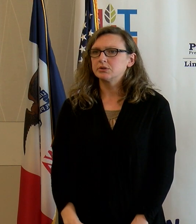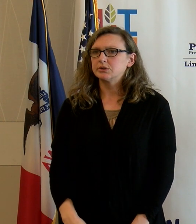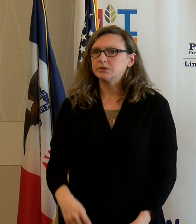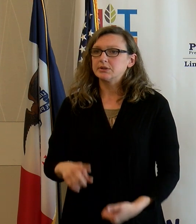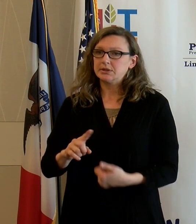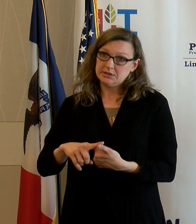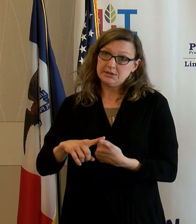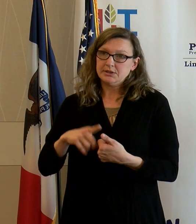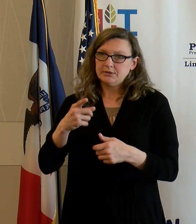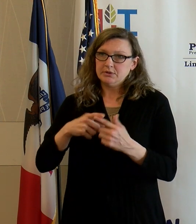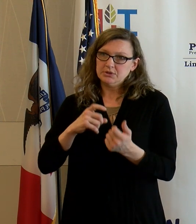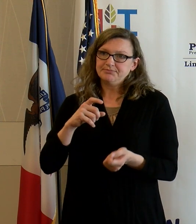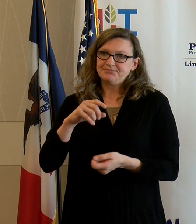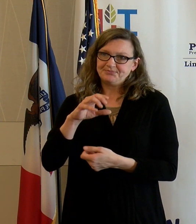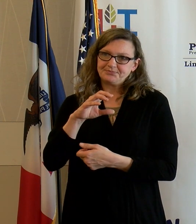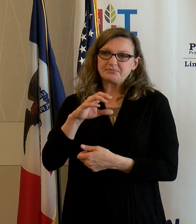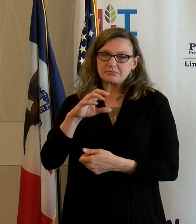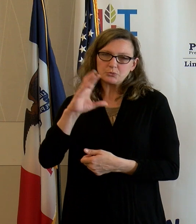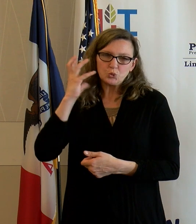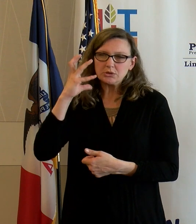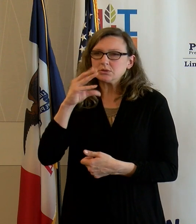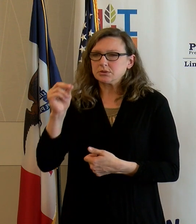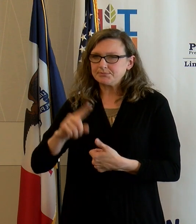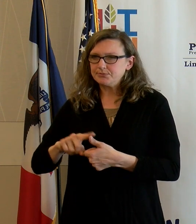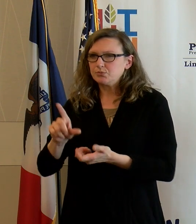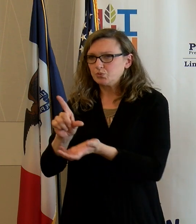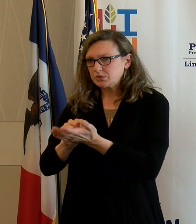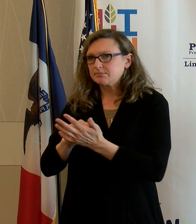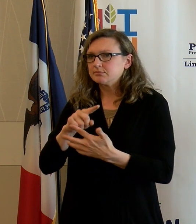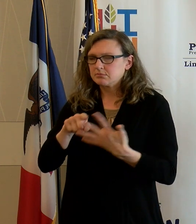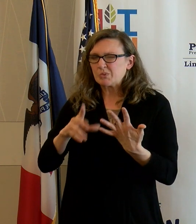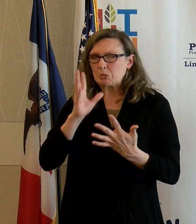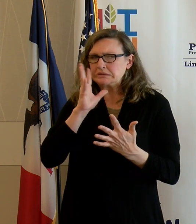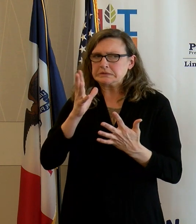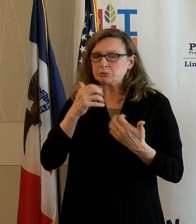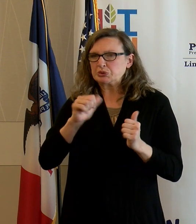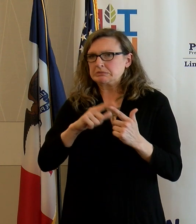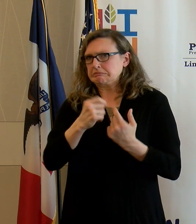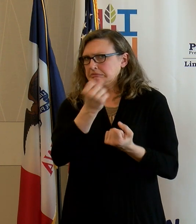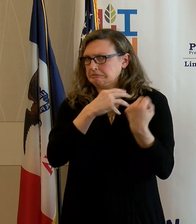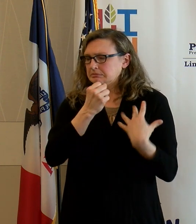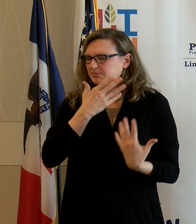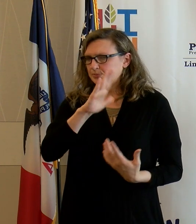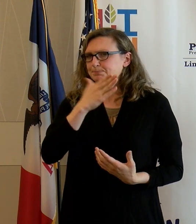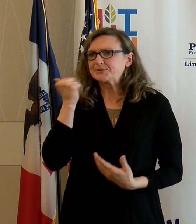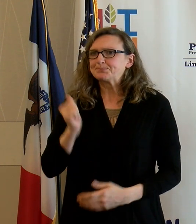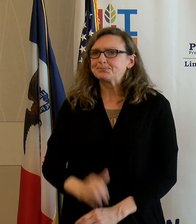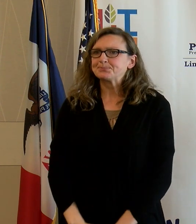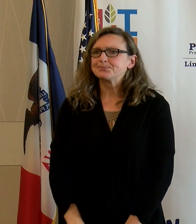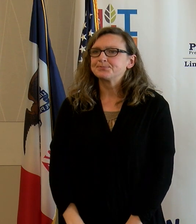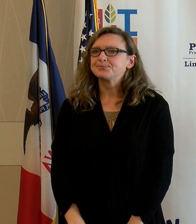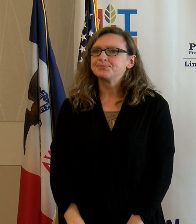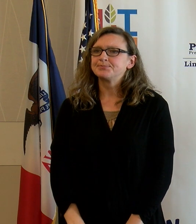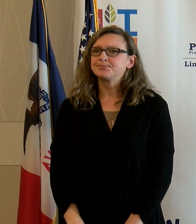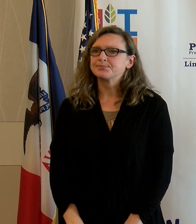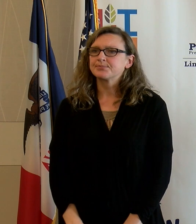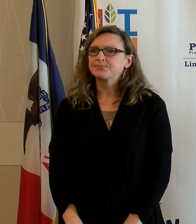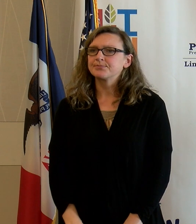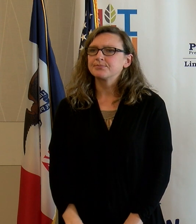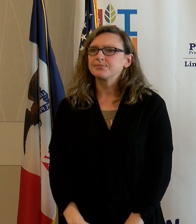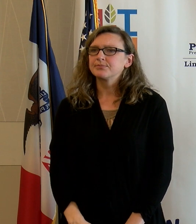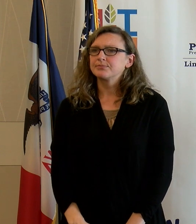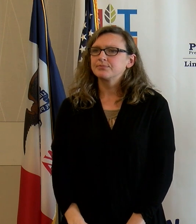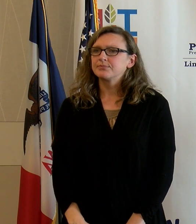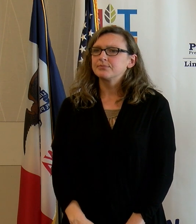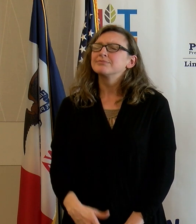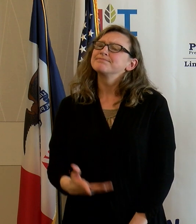Public Radio. They have very similar questions, so I'm going to do my best to combine them. But basically, they want to know how many people are hospitalized at Mercy and how